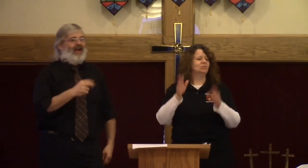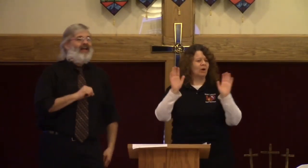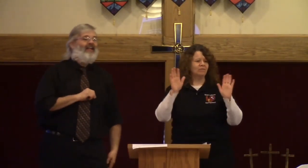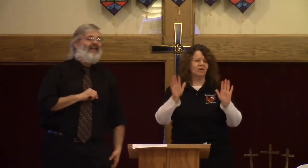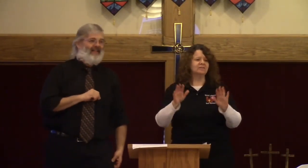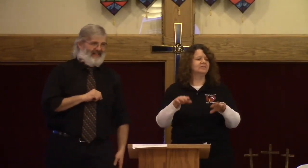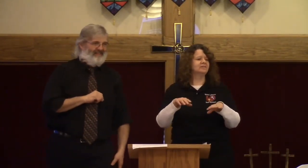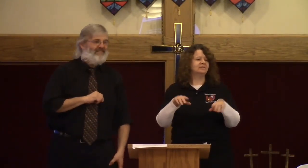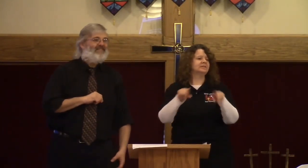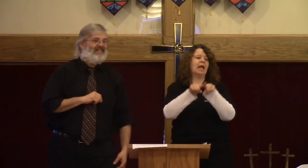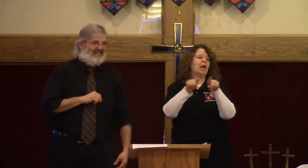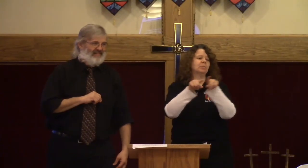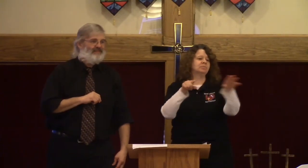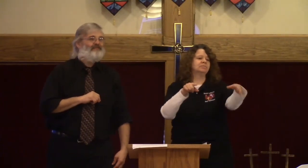Okay.